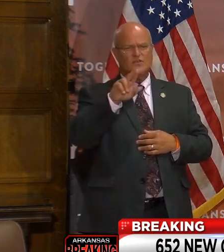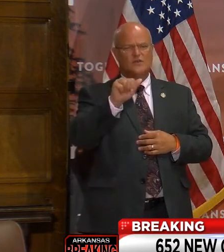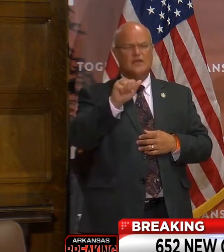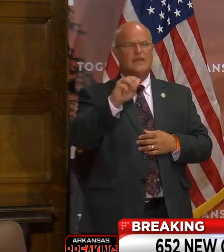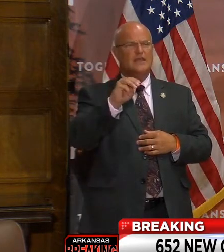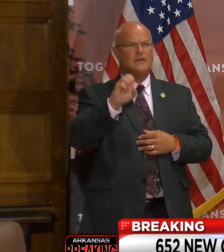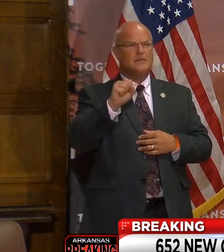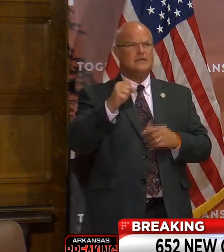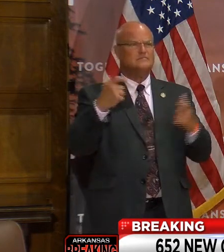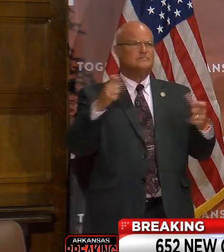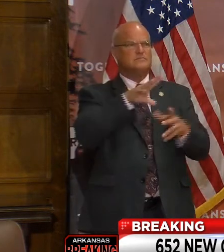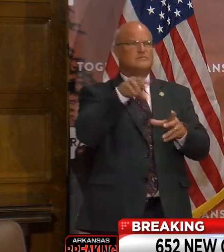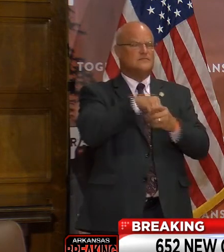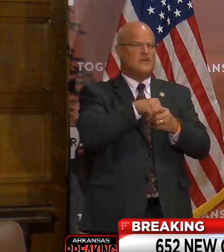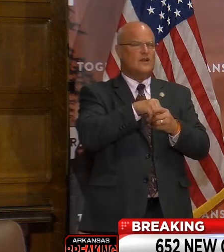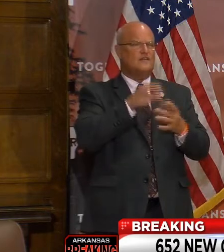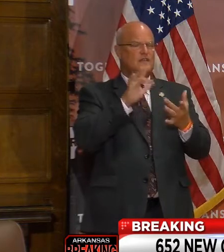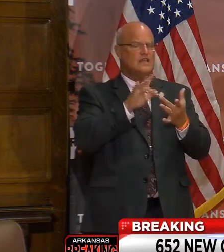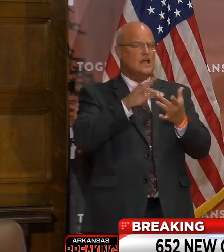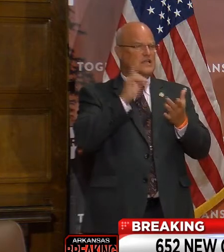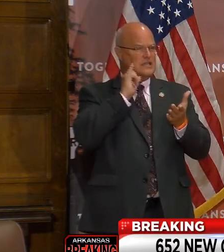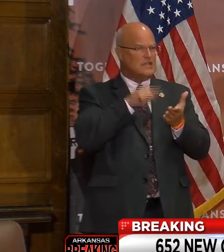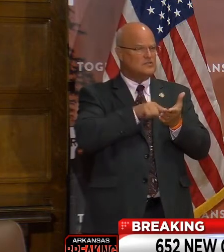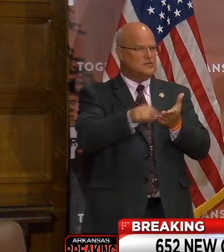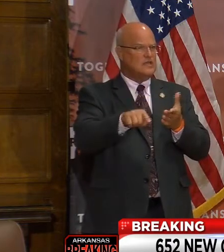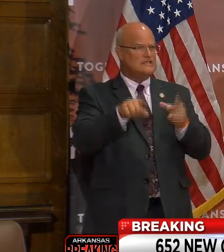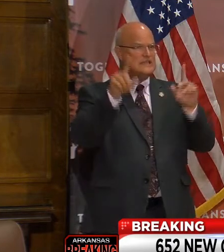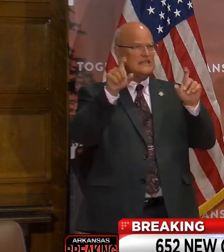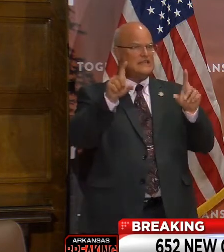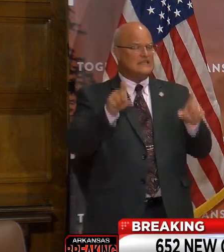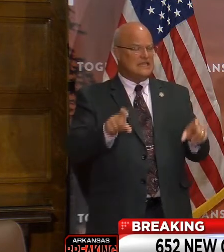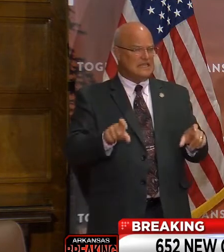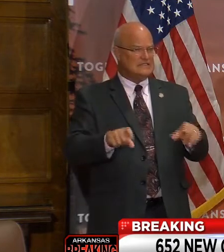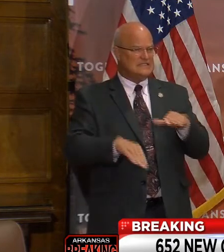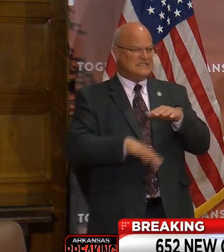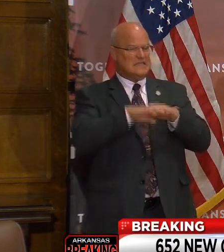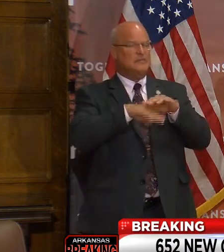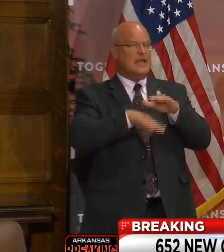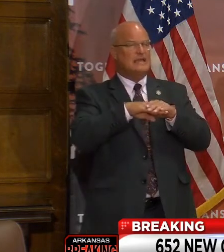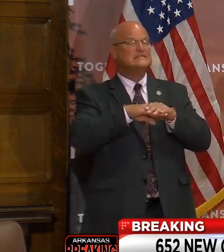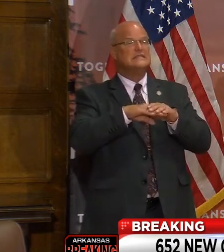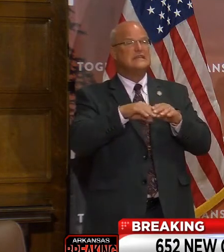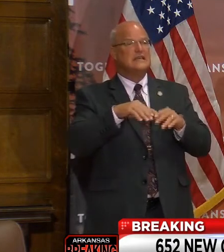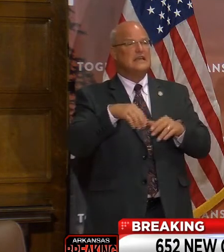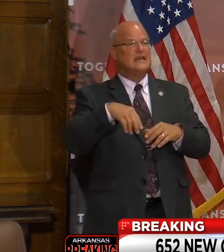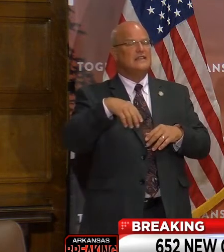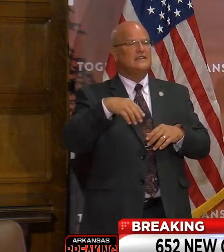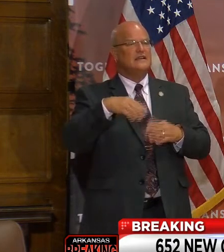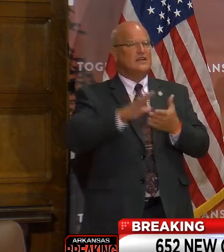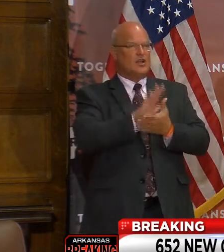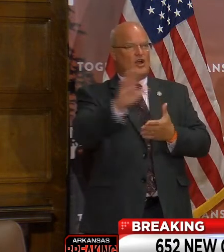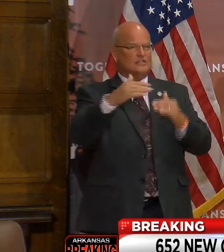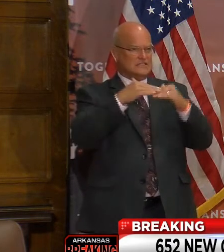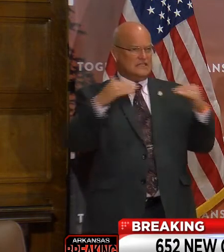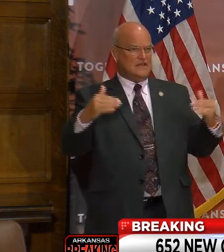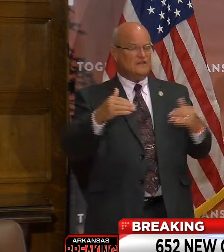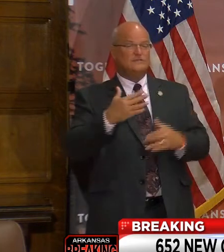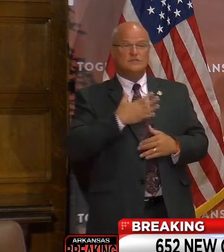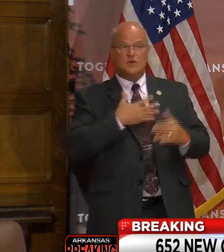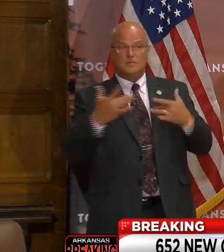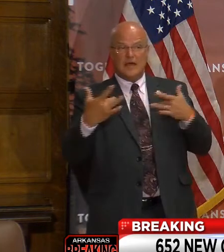part of that, the contact tracing, the testing capacity at our higher education. So my concerns